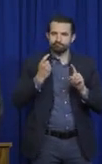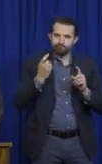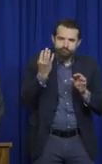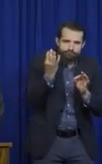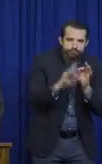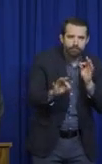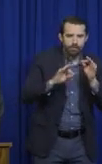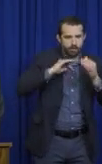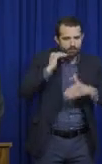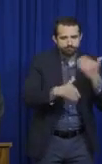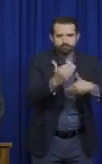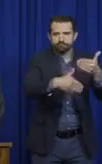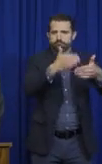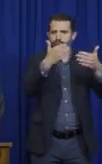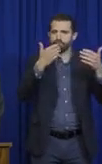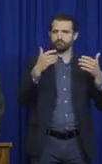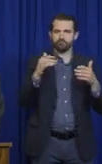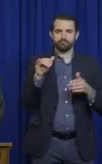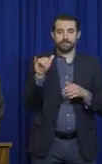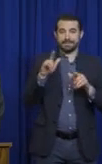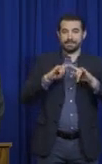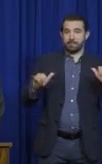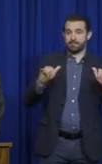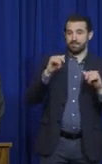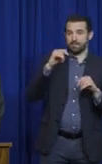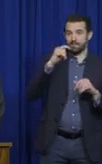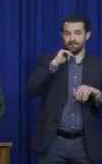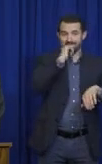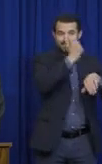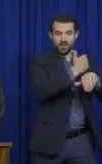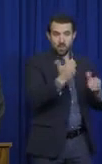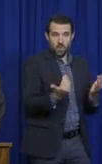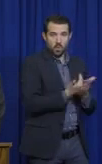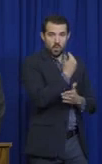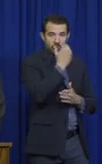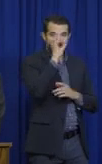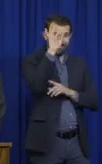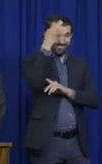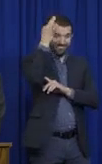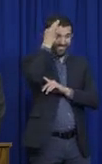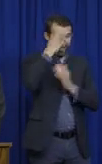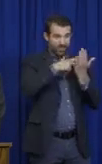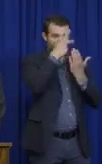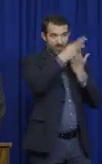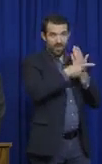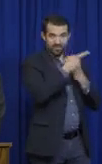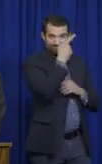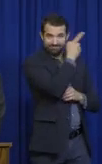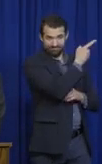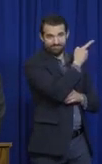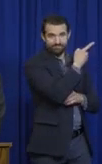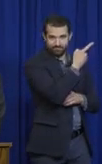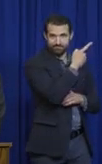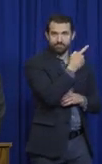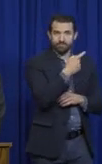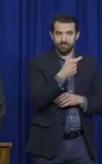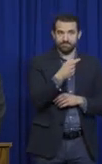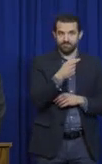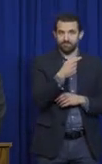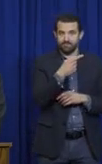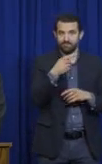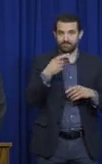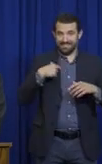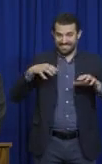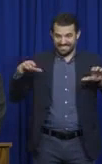entirely new federal programs. We are doing this at the same time as we are responding to